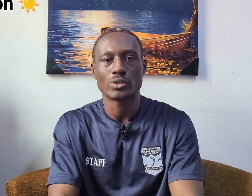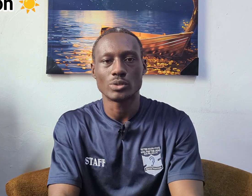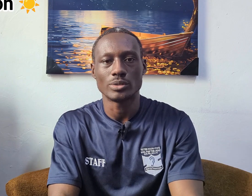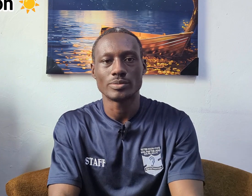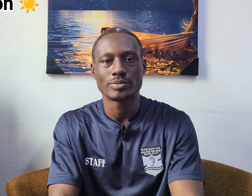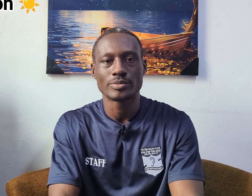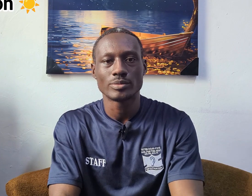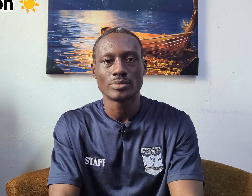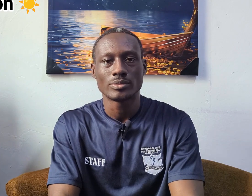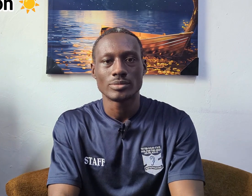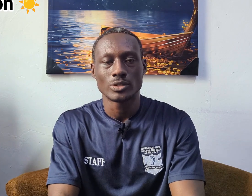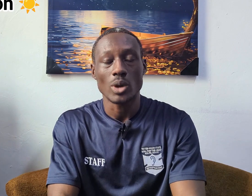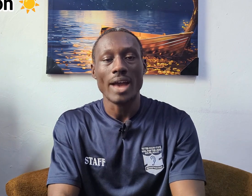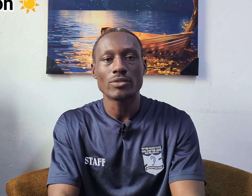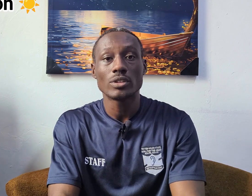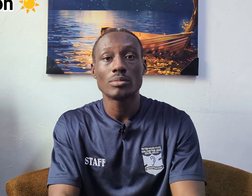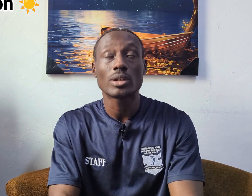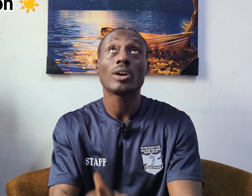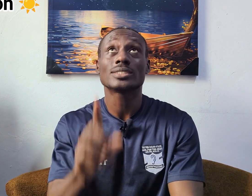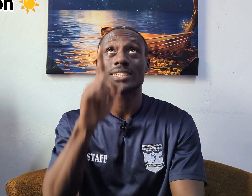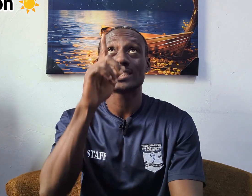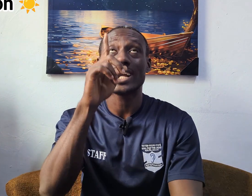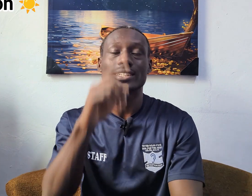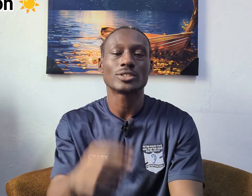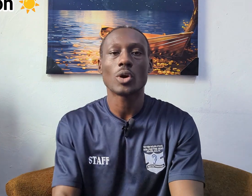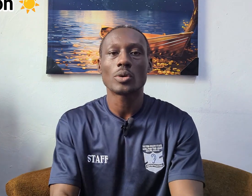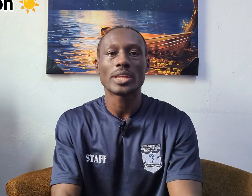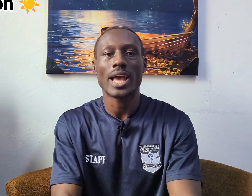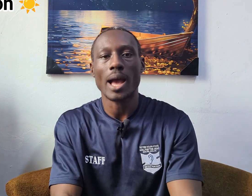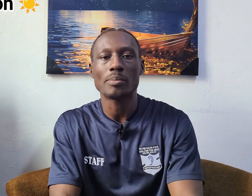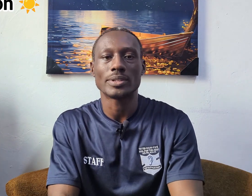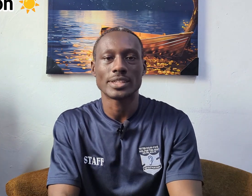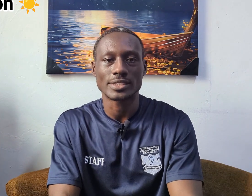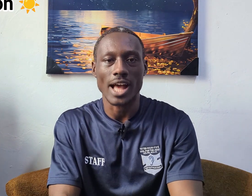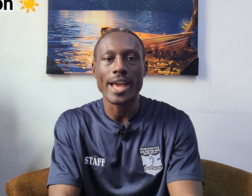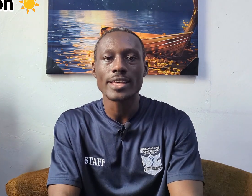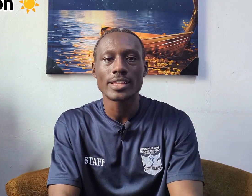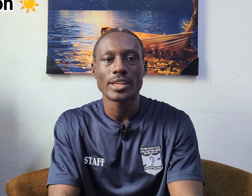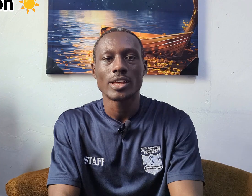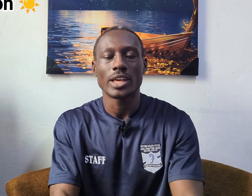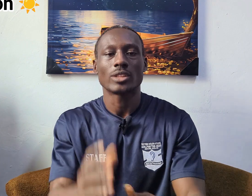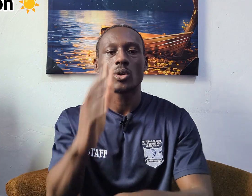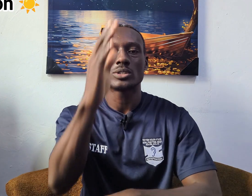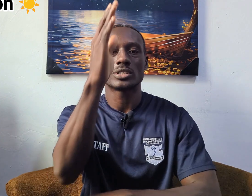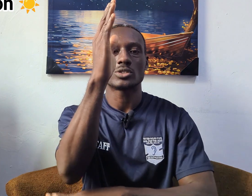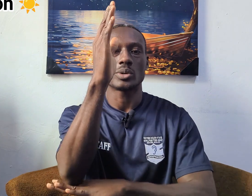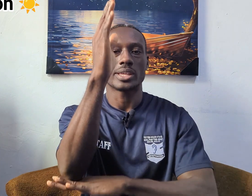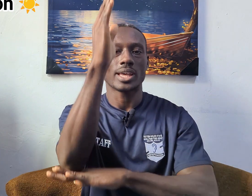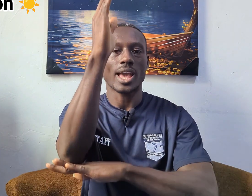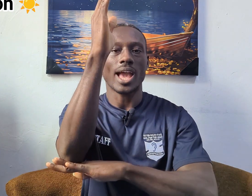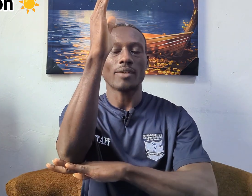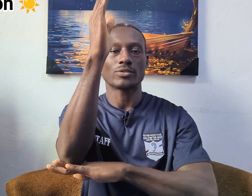afternoon? So afternoon, because the sun is already up in the sky, it goes this way.